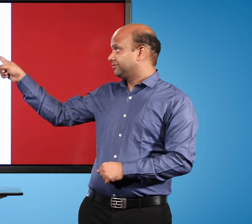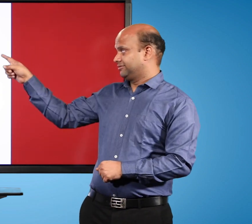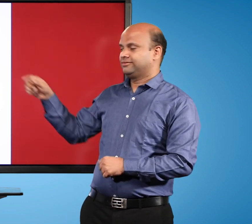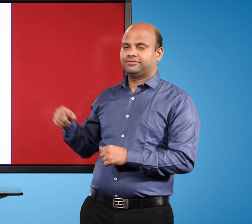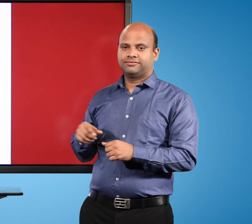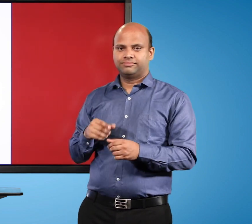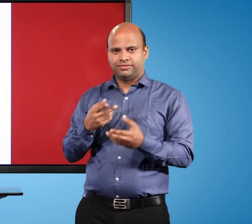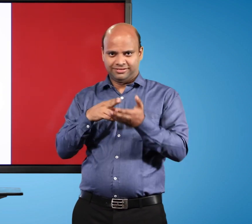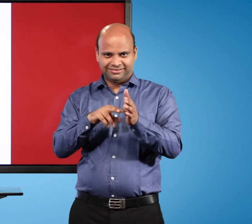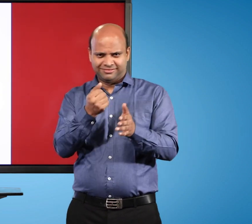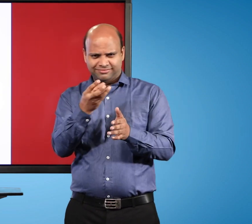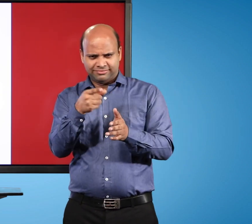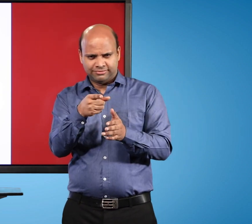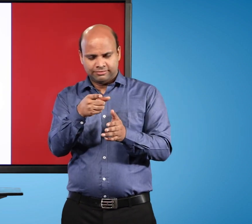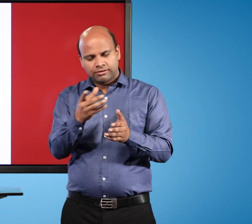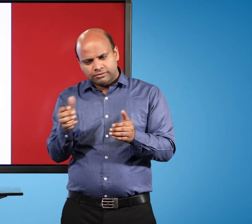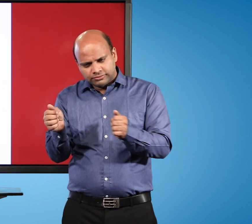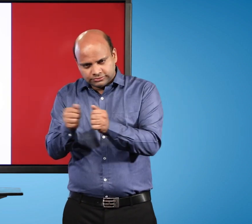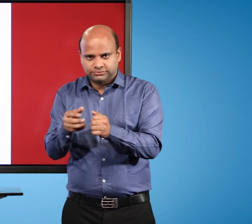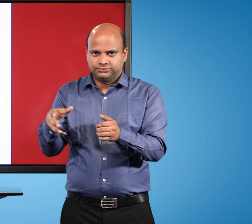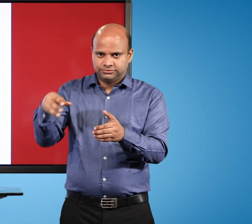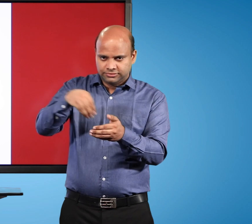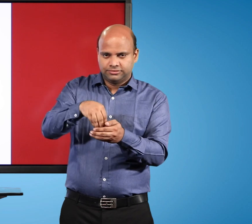The natural numbers along with 0